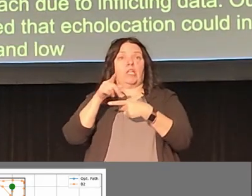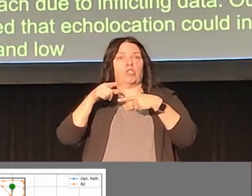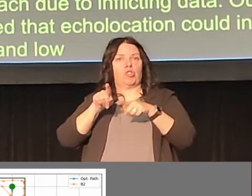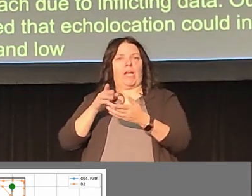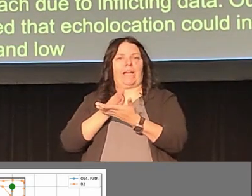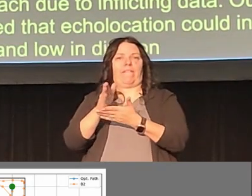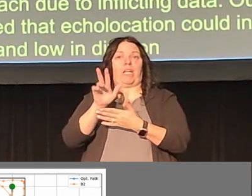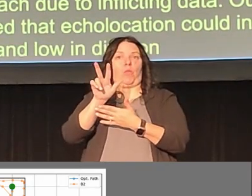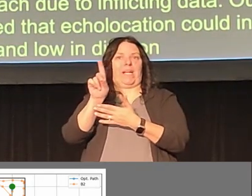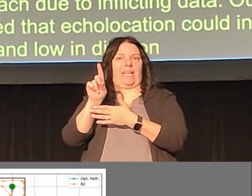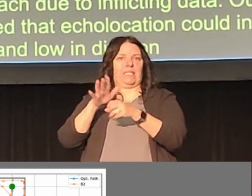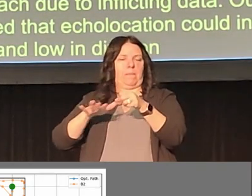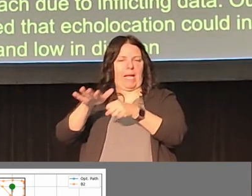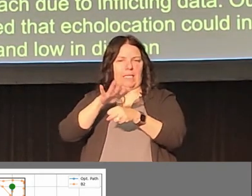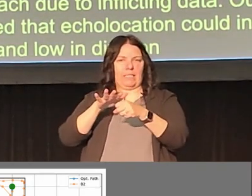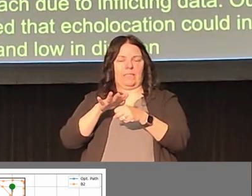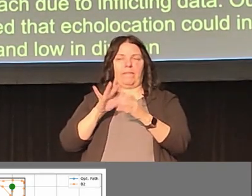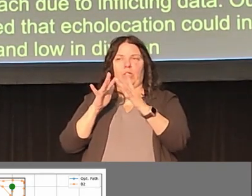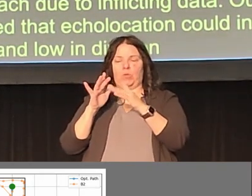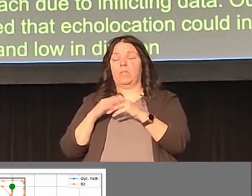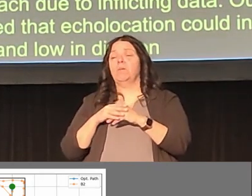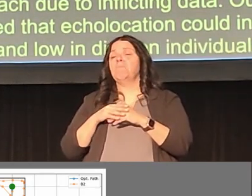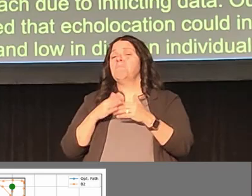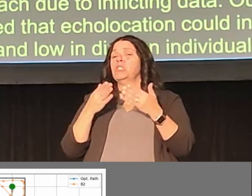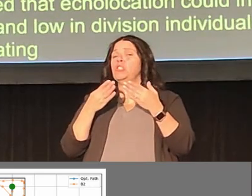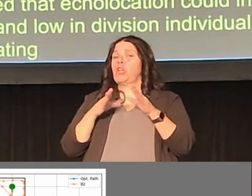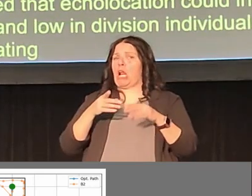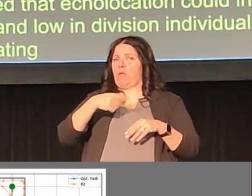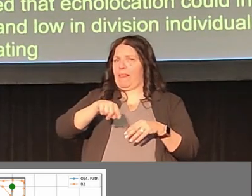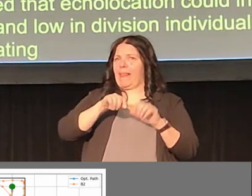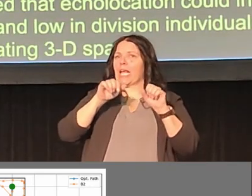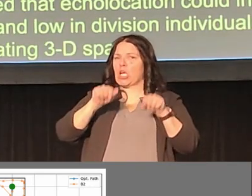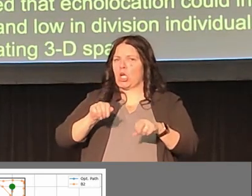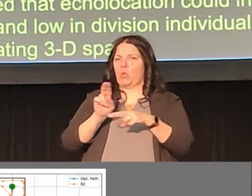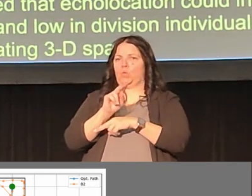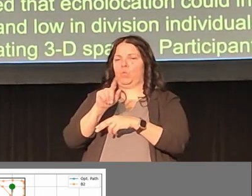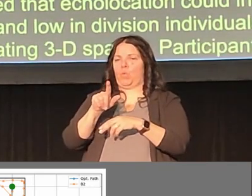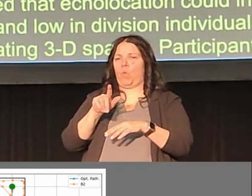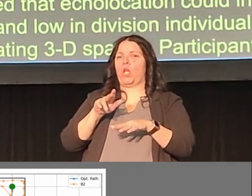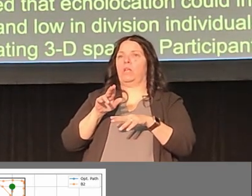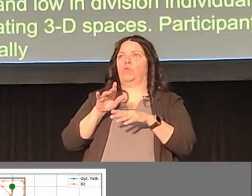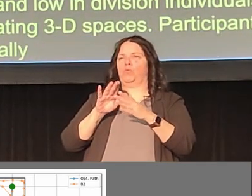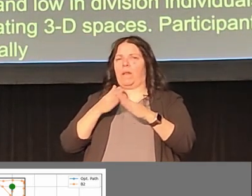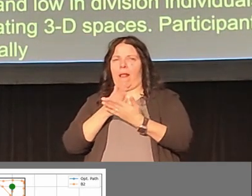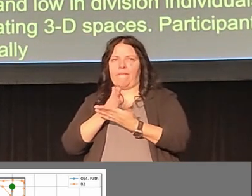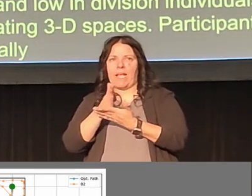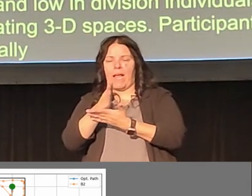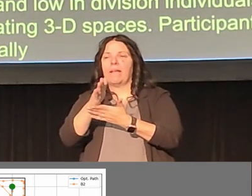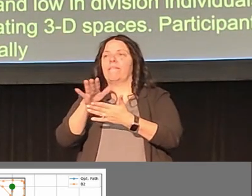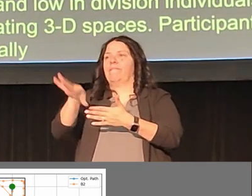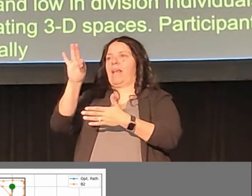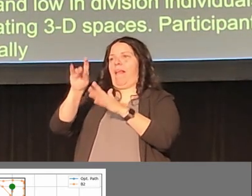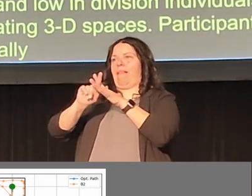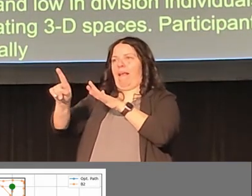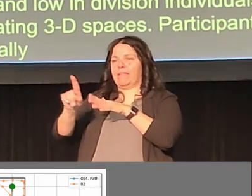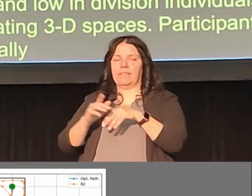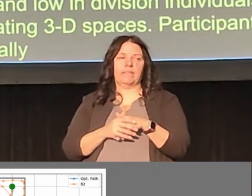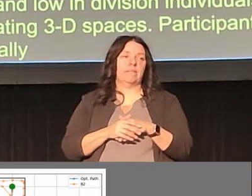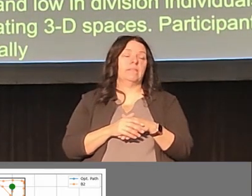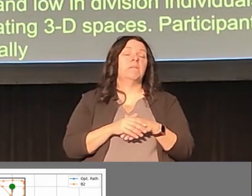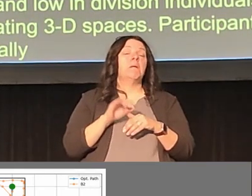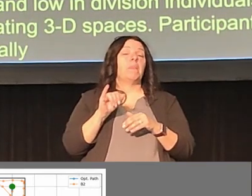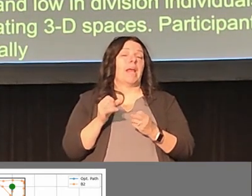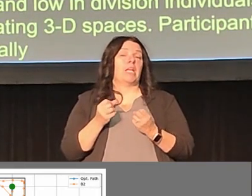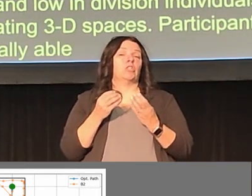Participants were generally able to use our tool to navigate the virtual space and locate the exits. This suggests that